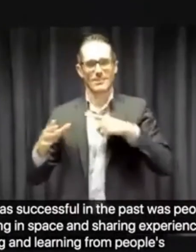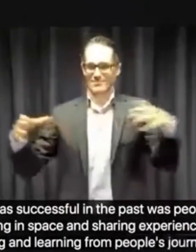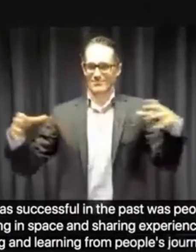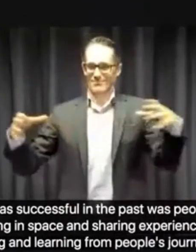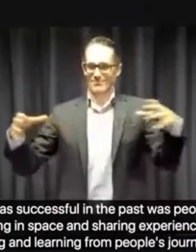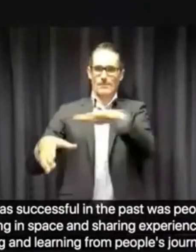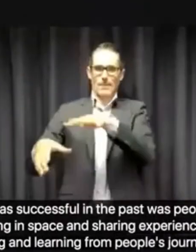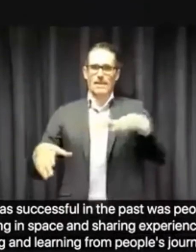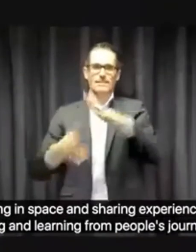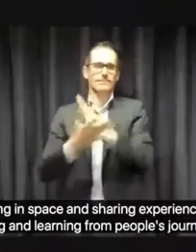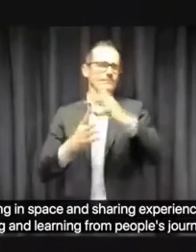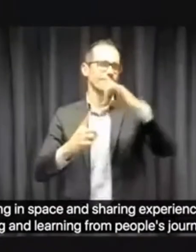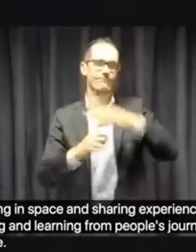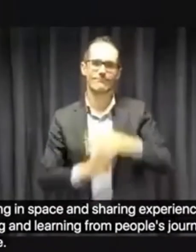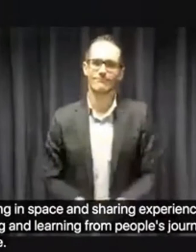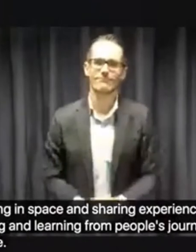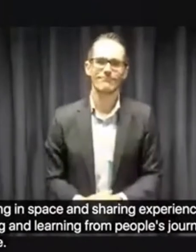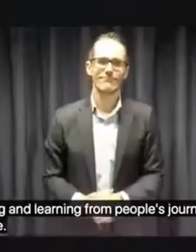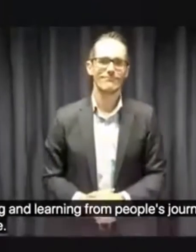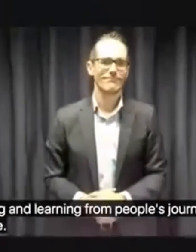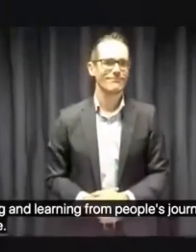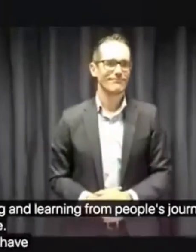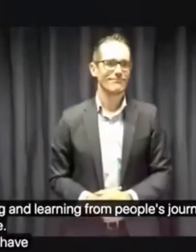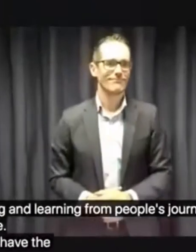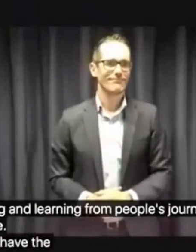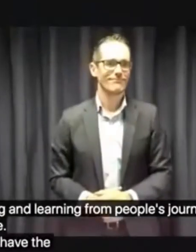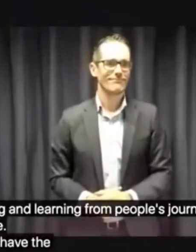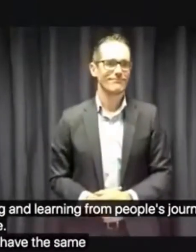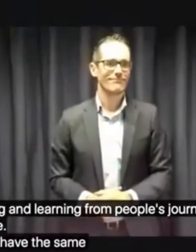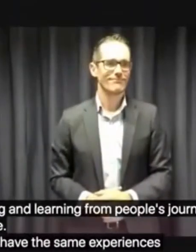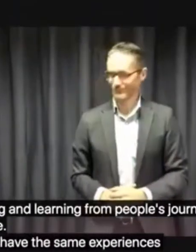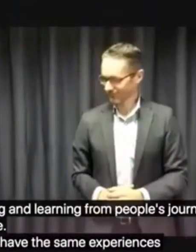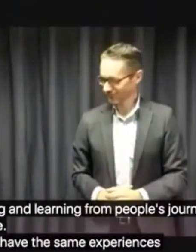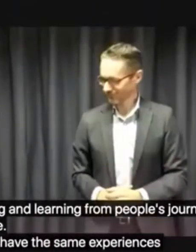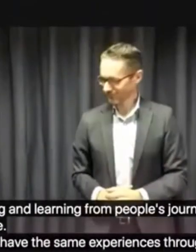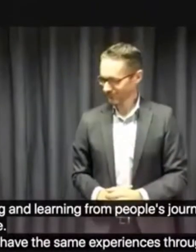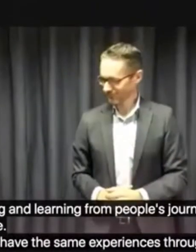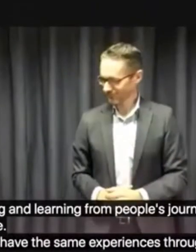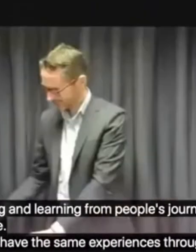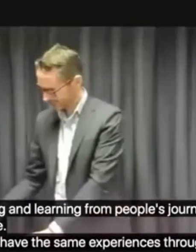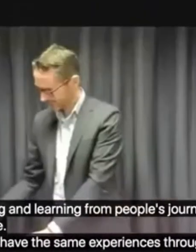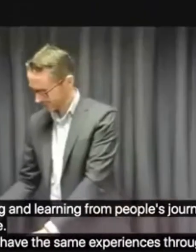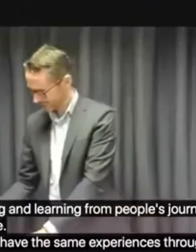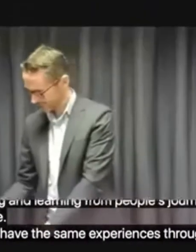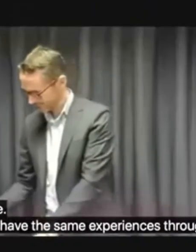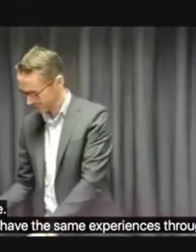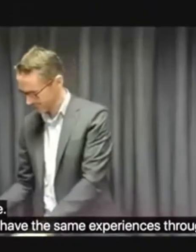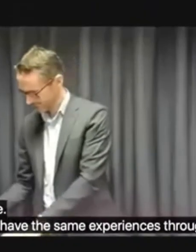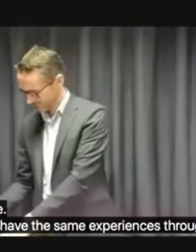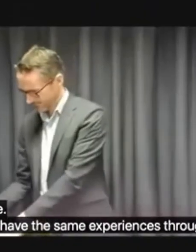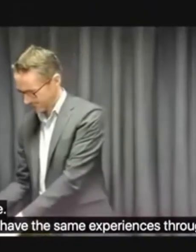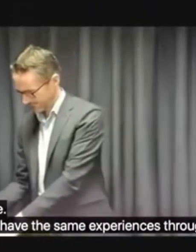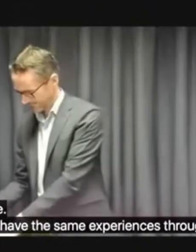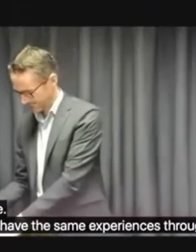back to normal for the deaf community, because the space for the deaf community is absolutely critical.